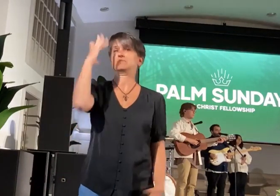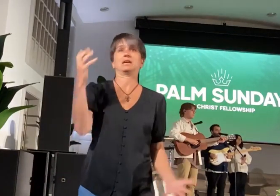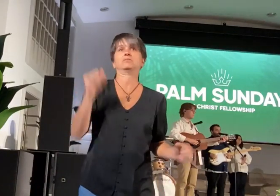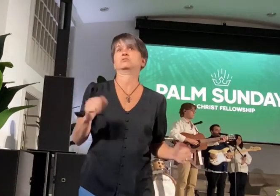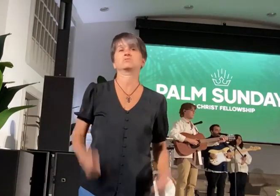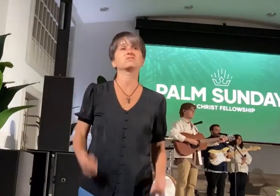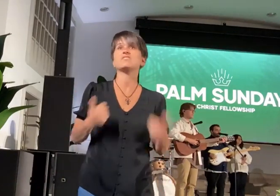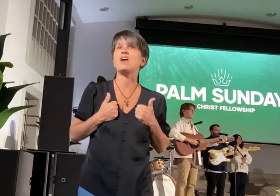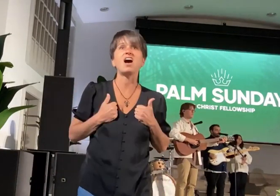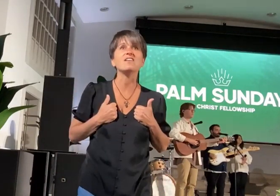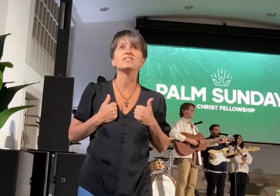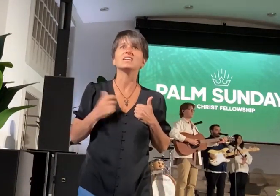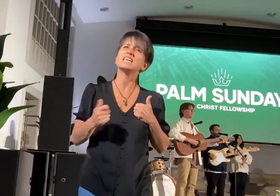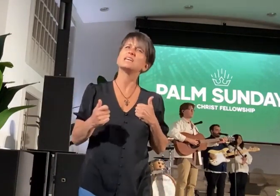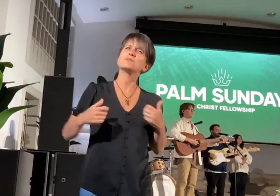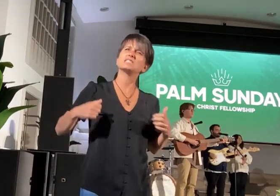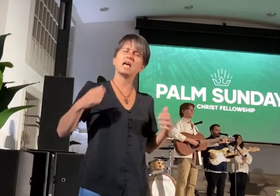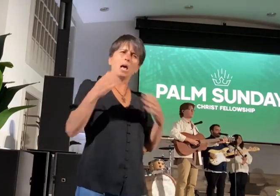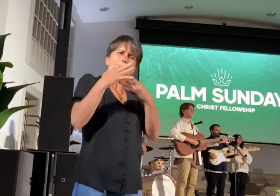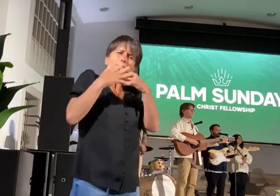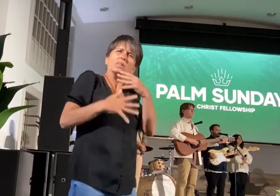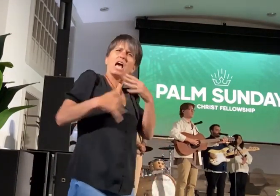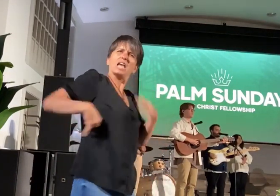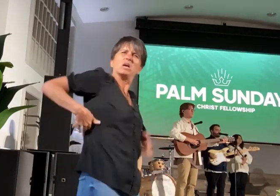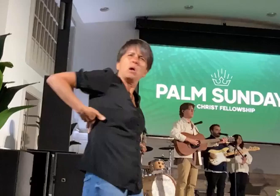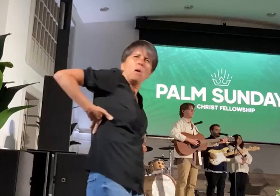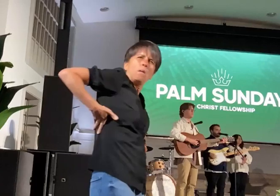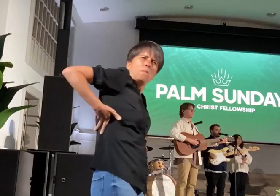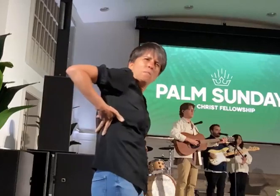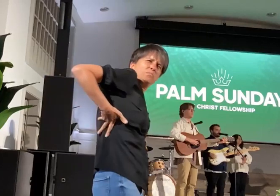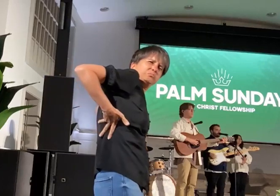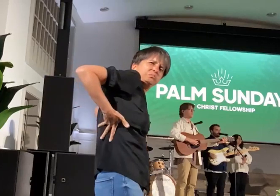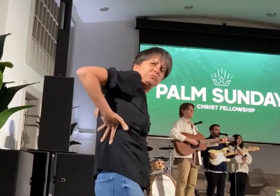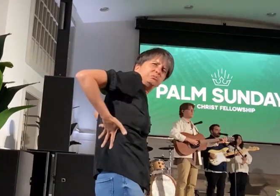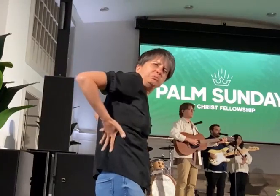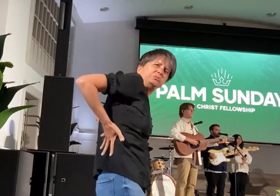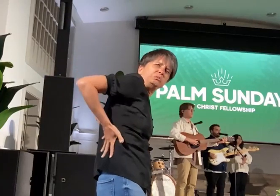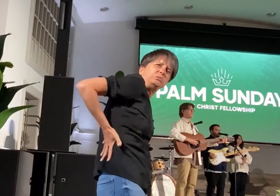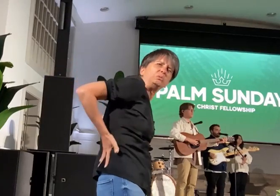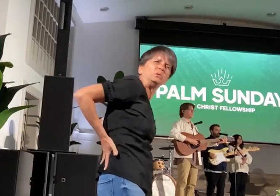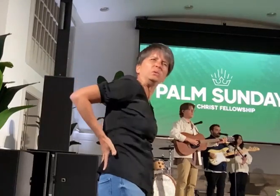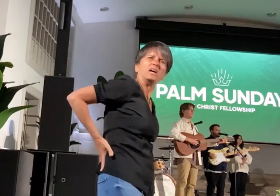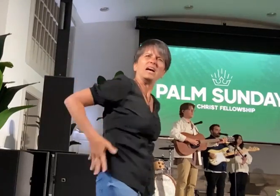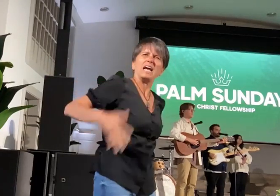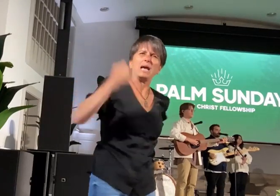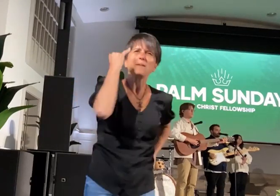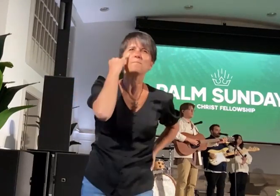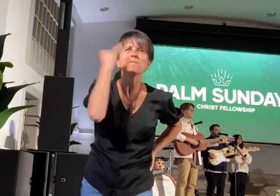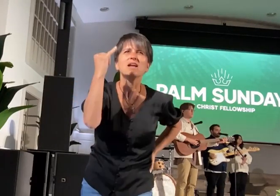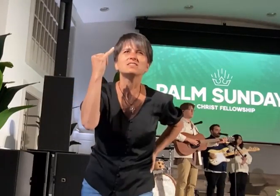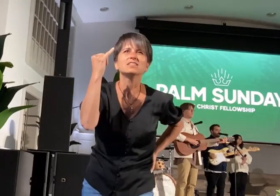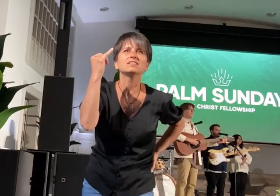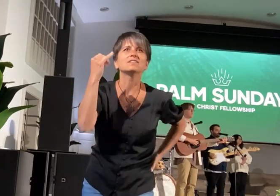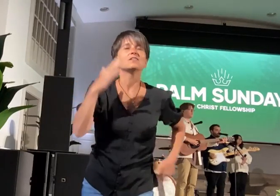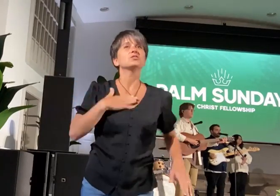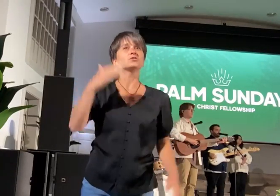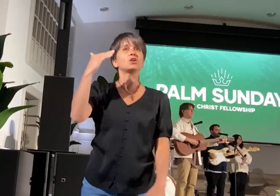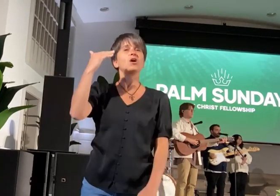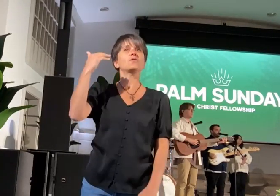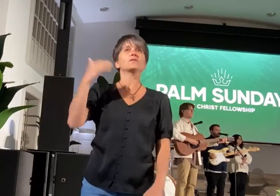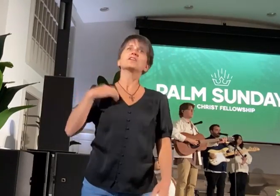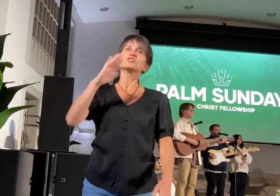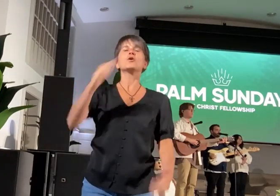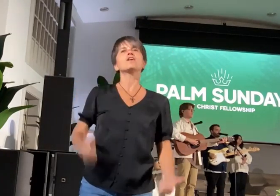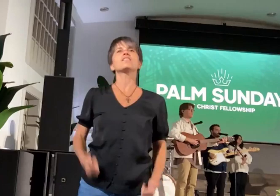His back was torn up and it was bleeding. I think about this so many times in my life. I've turned my own back on